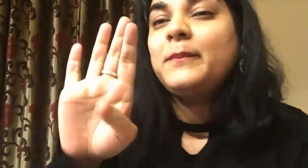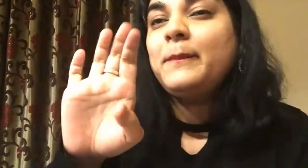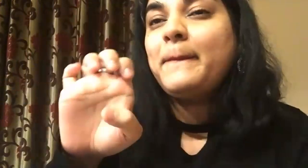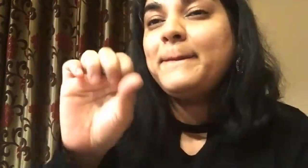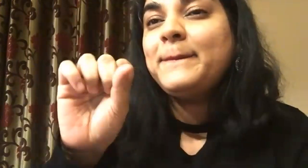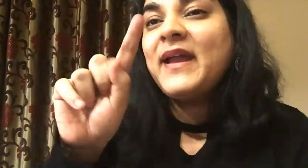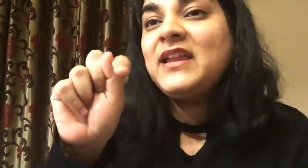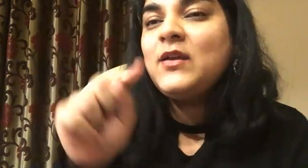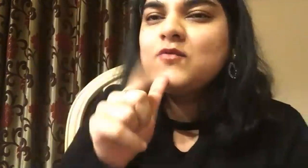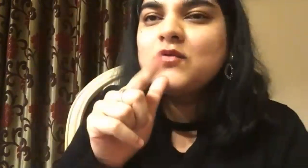Escape. Zoom meeting.